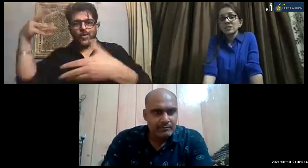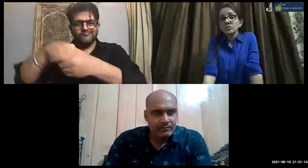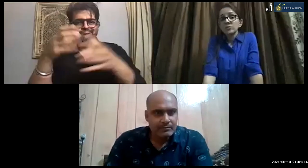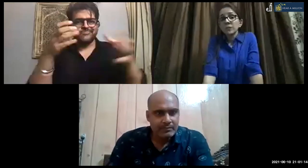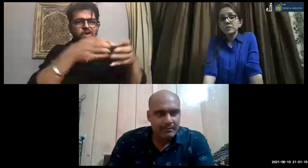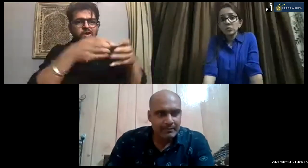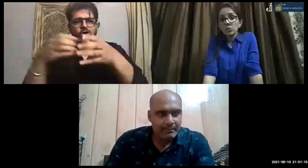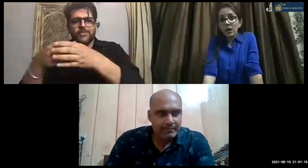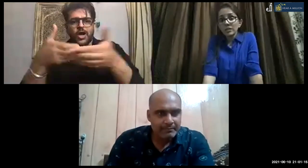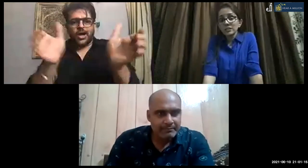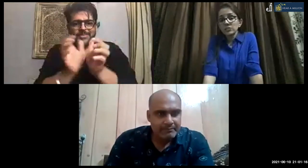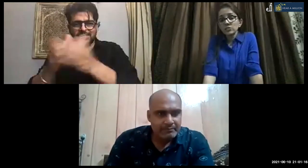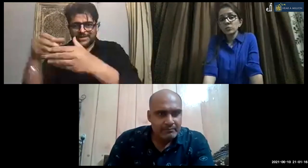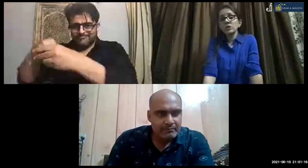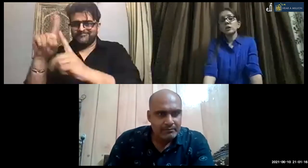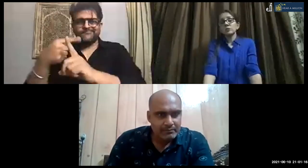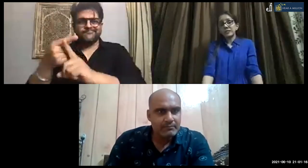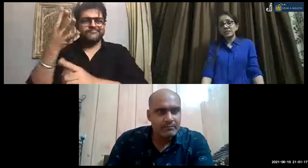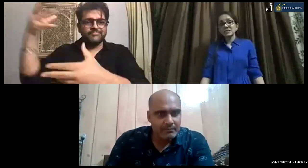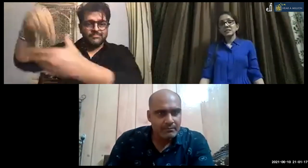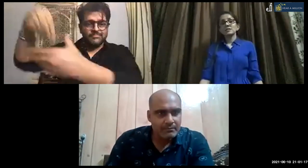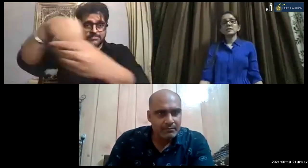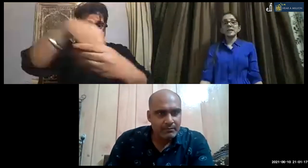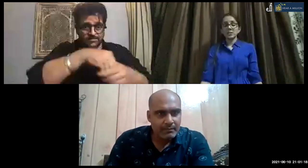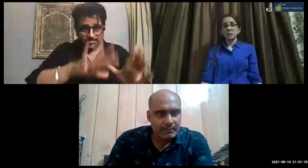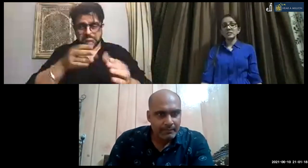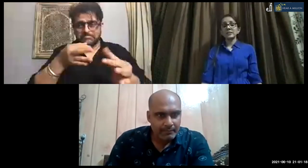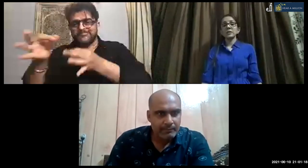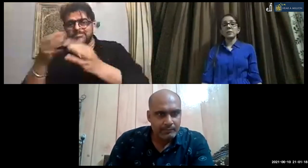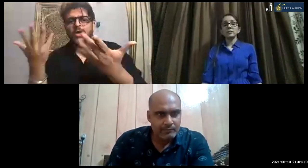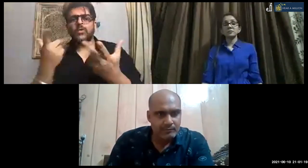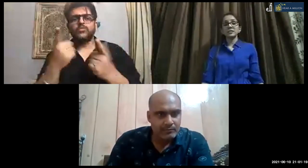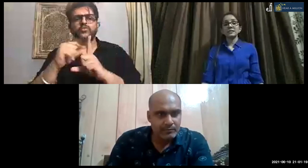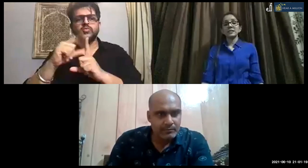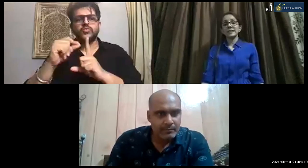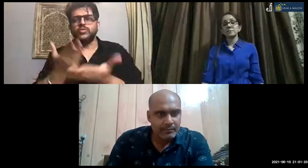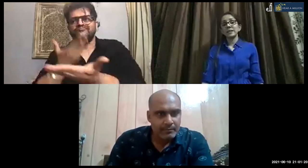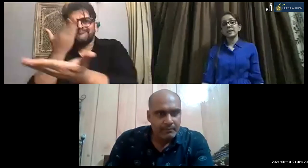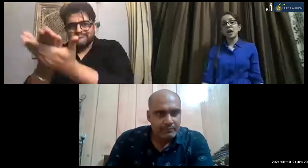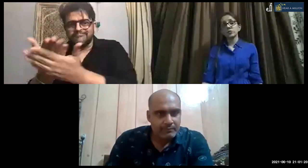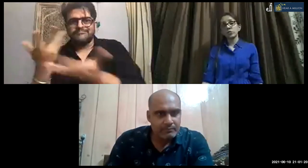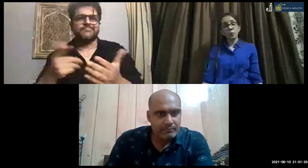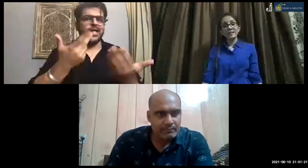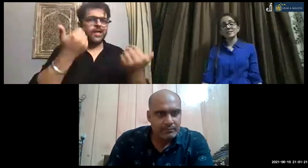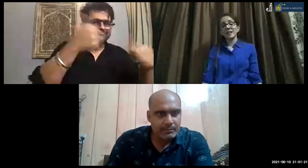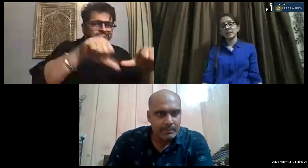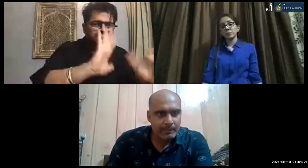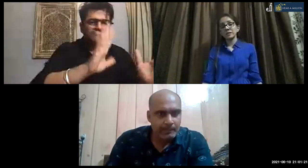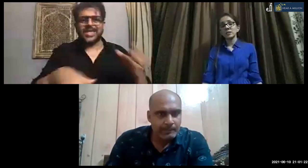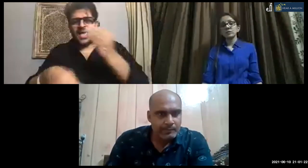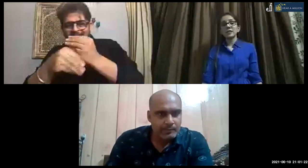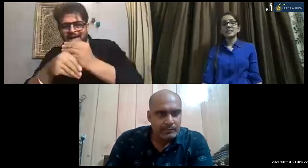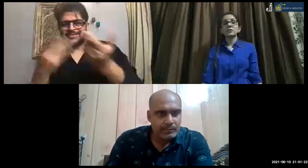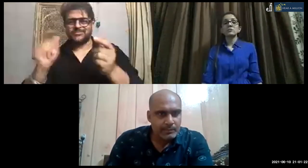right? So people who are into smaller communities, their experts can be a part of it, and they can explain how to go best and